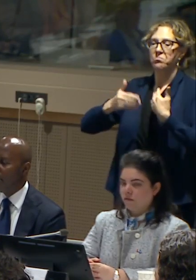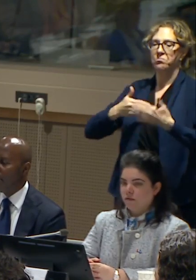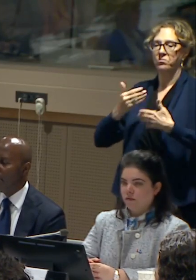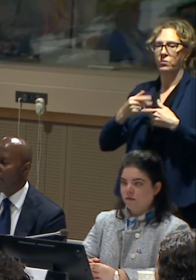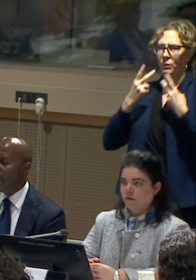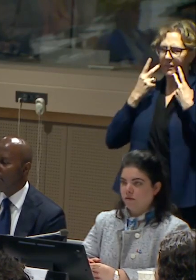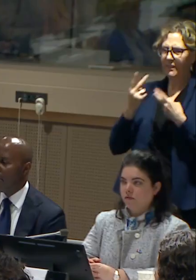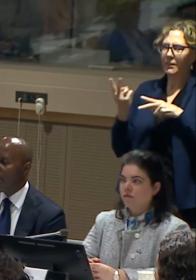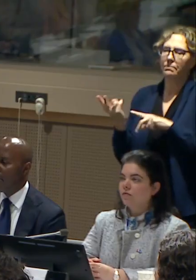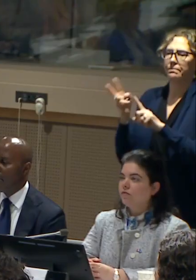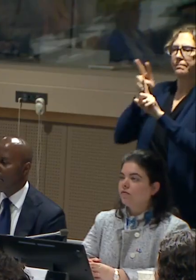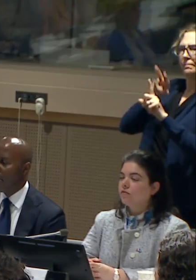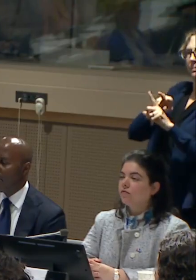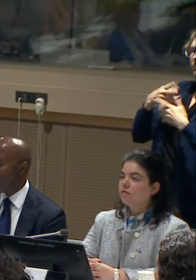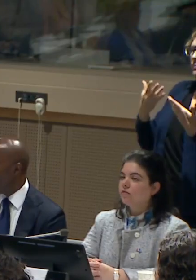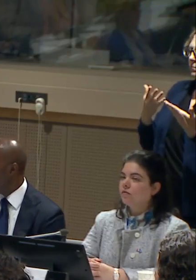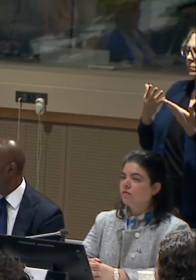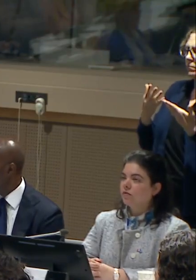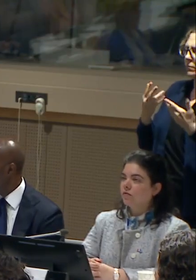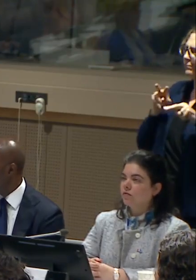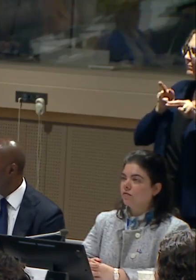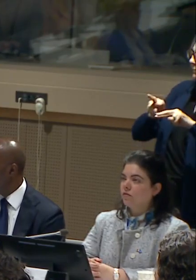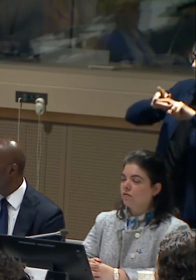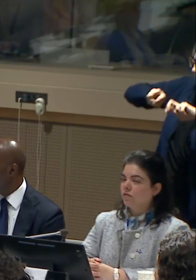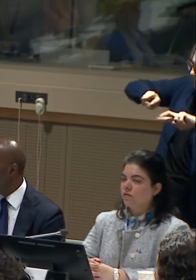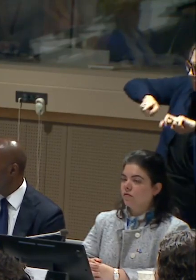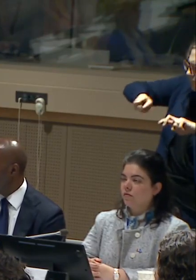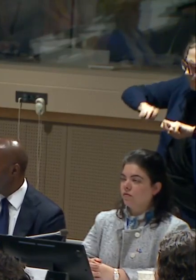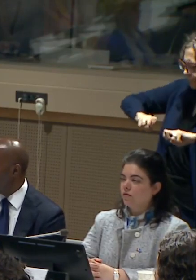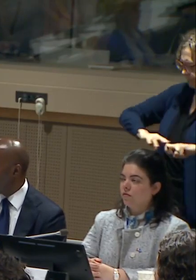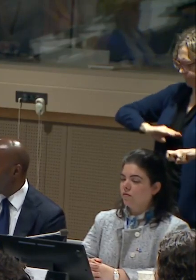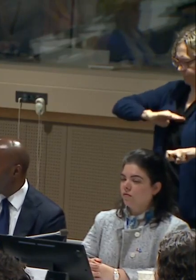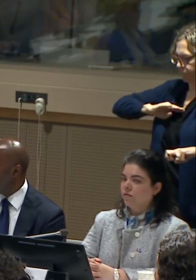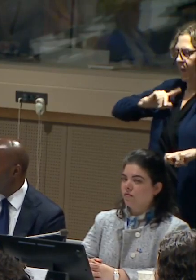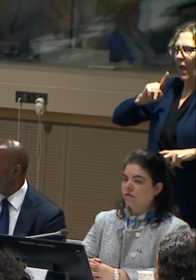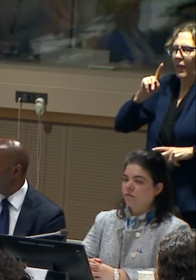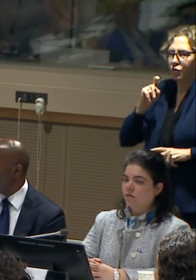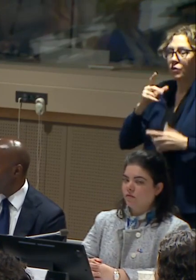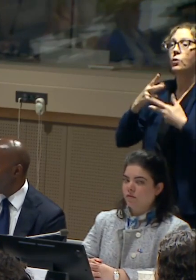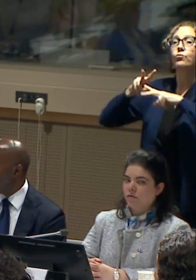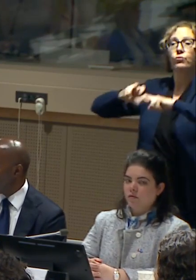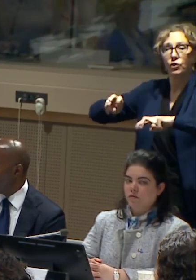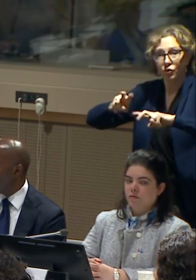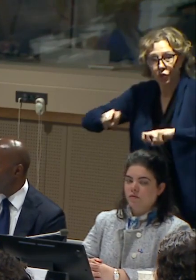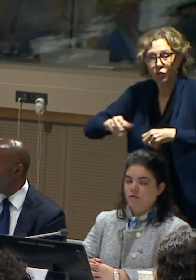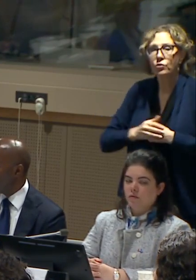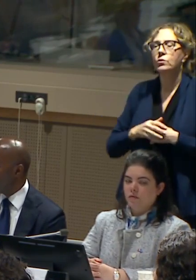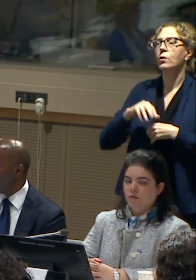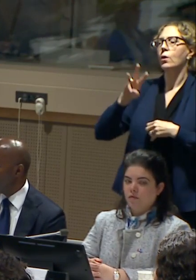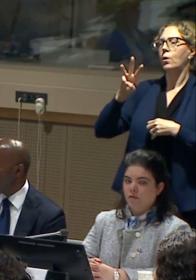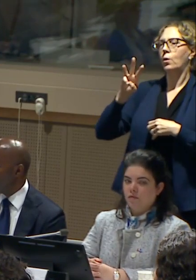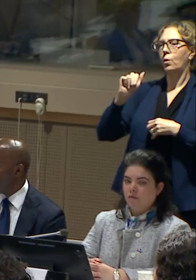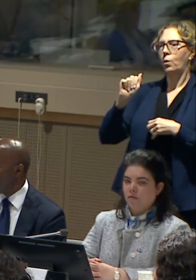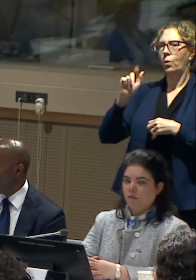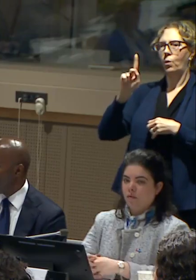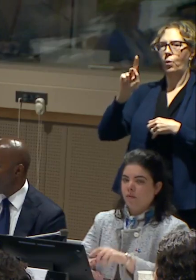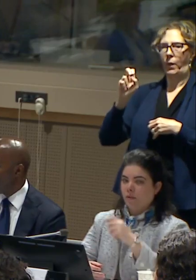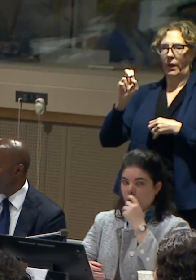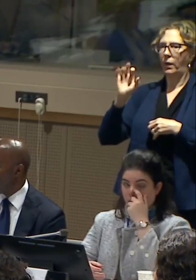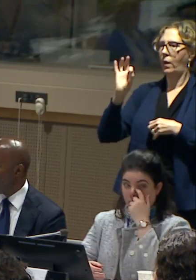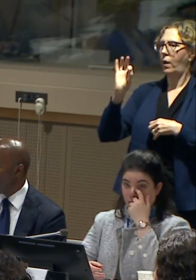aging side of things, for example, working at the Alzheimer's Disease Research Center, Wake Forest Baptist Medical Center in the